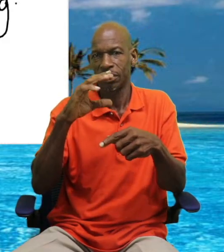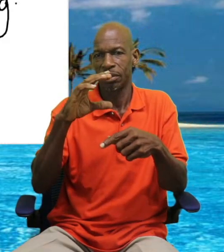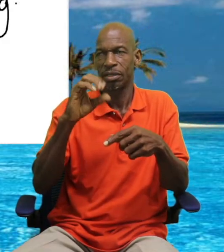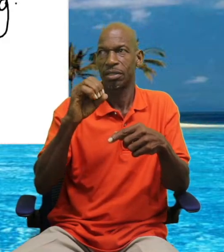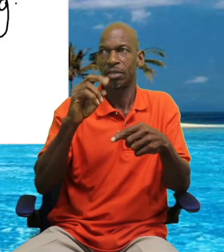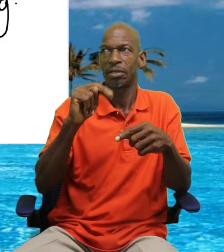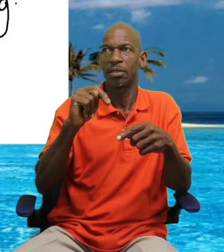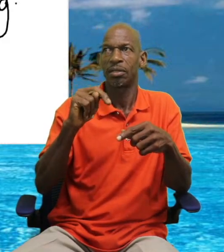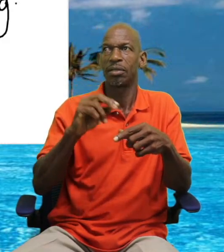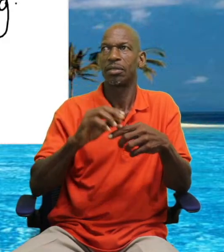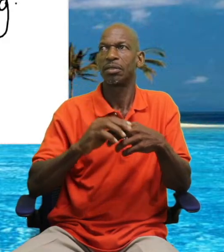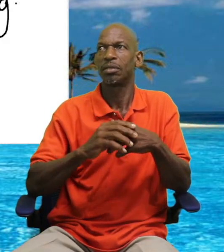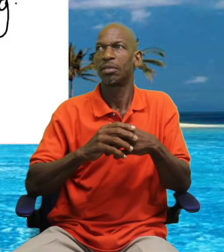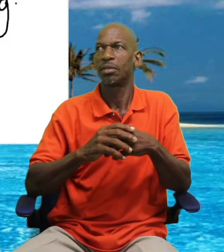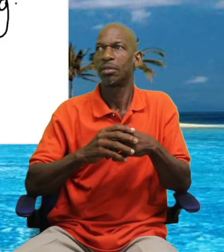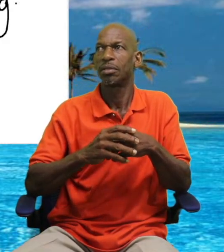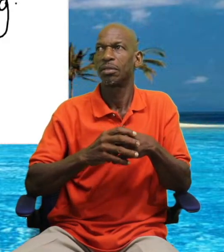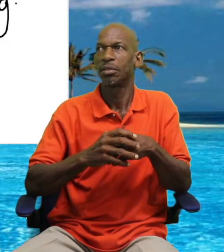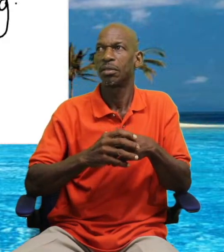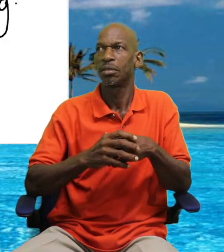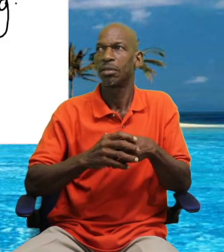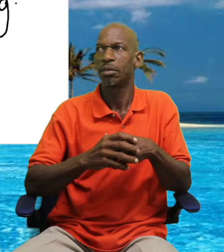made a little error there. Let me fix it.